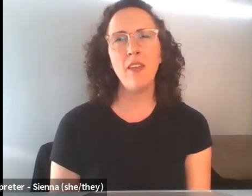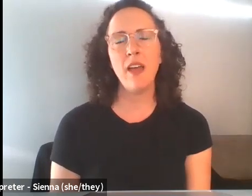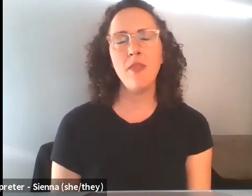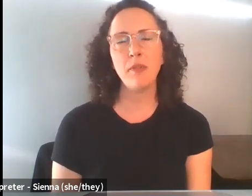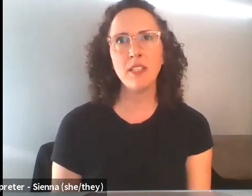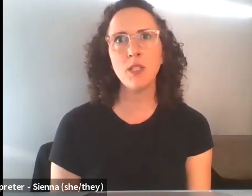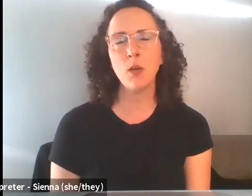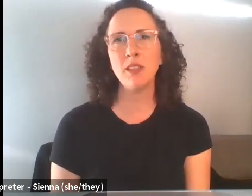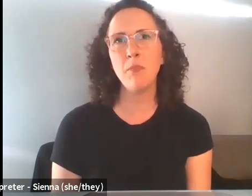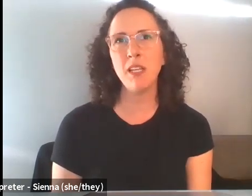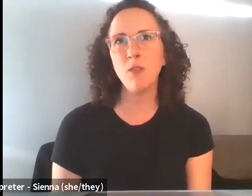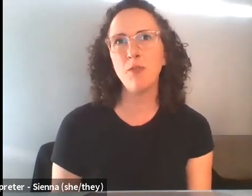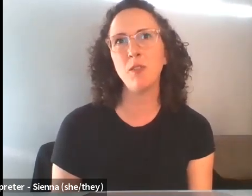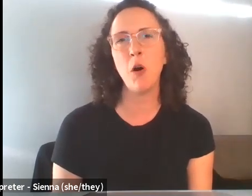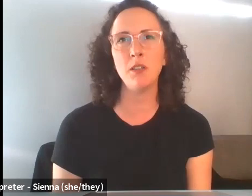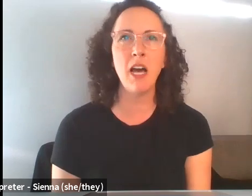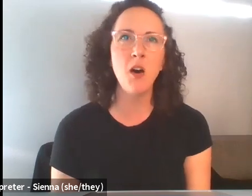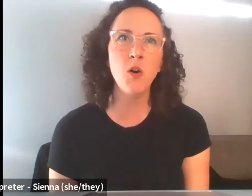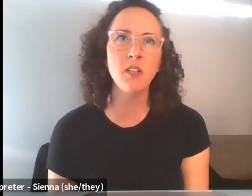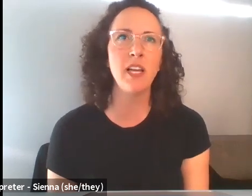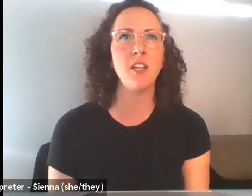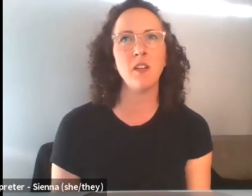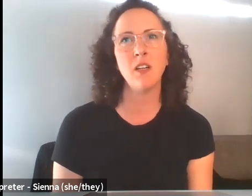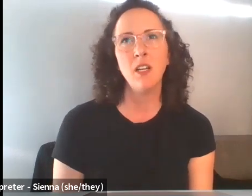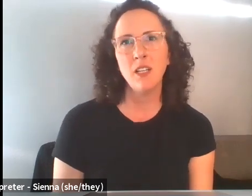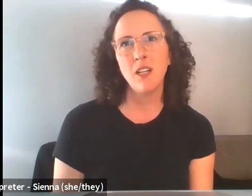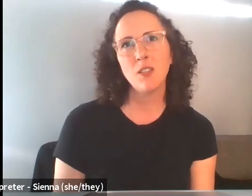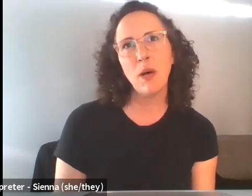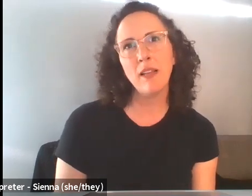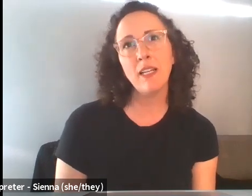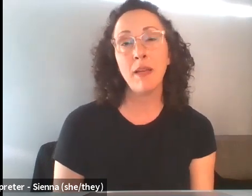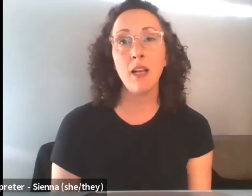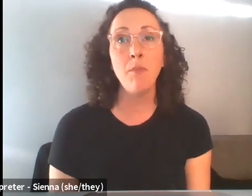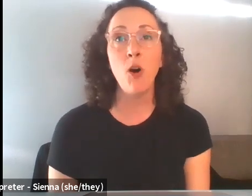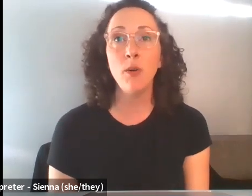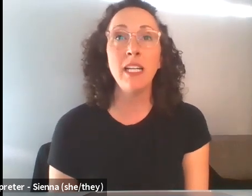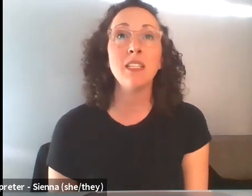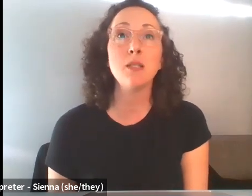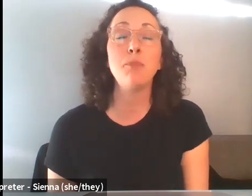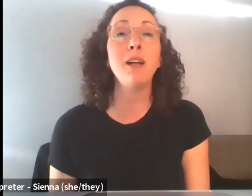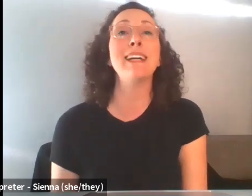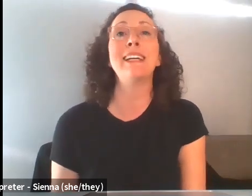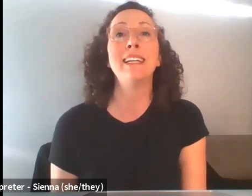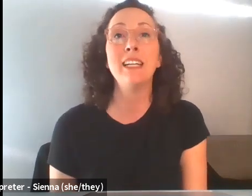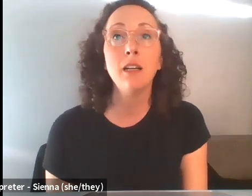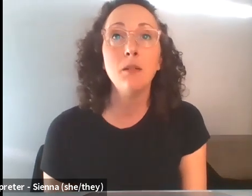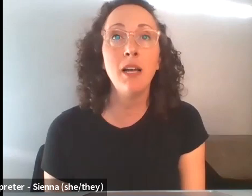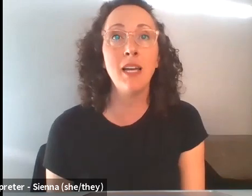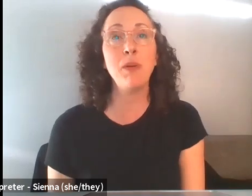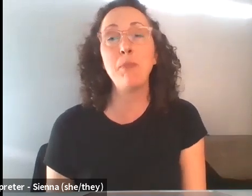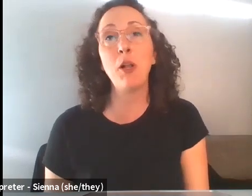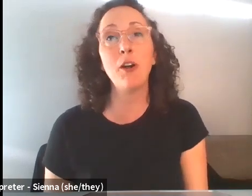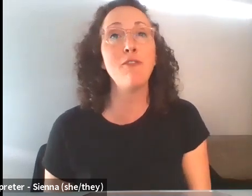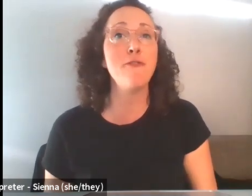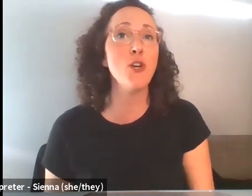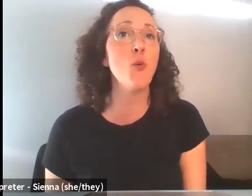wouldn't that, and the professor was like, wouldn't that make you feel called out or like you're, spotlighted? I'm like, I'm already spotlighted